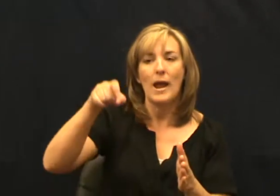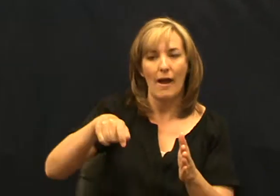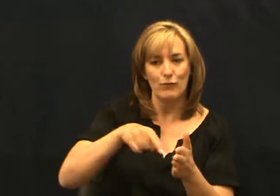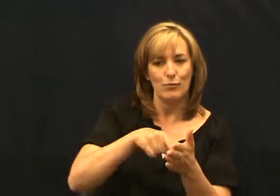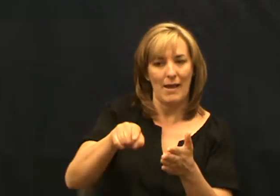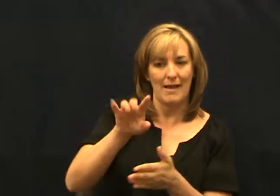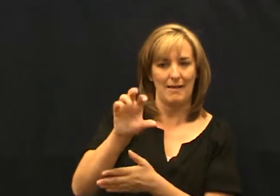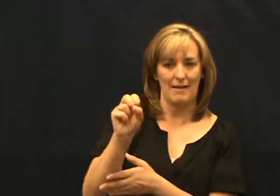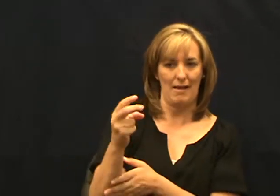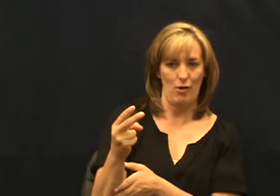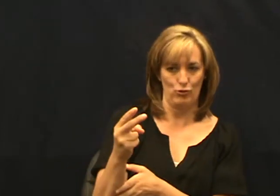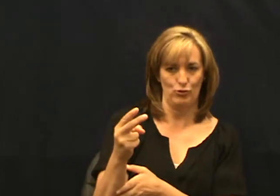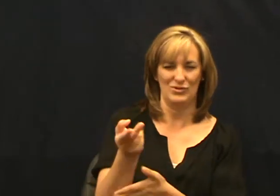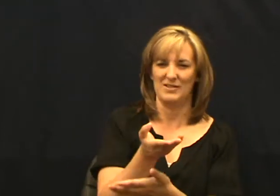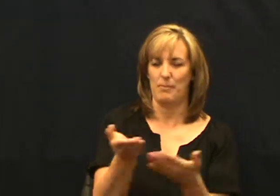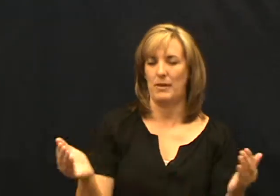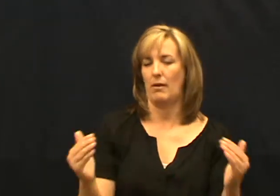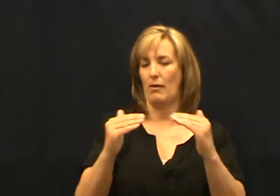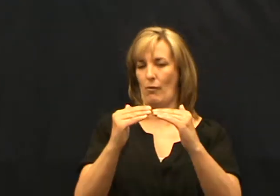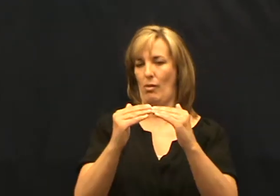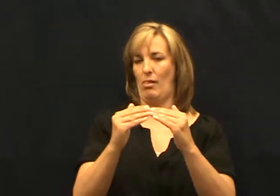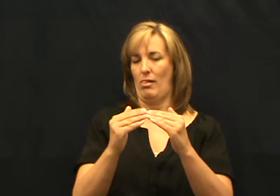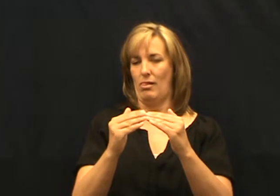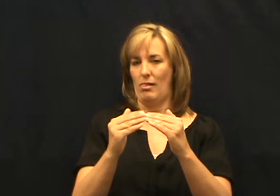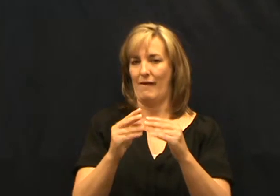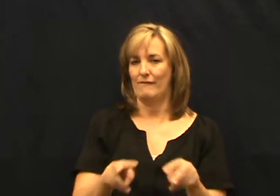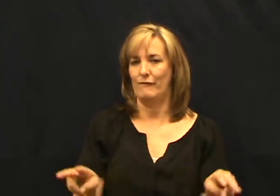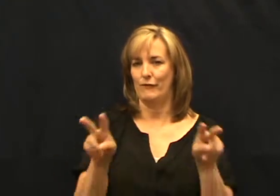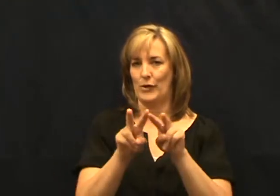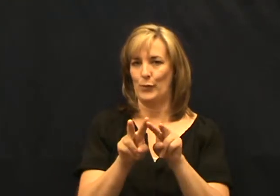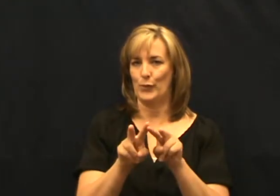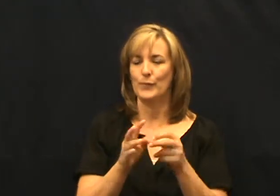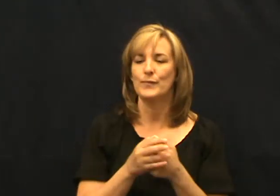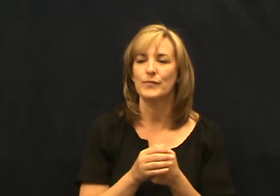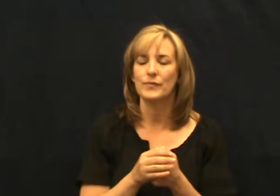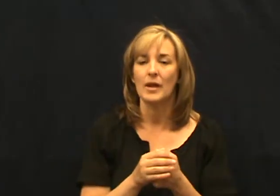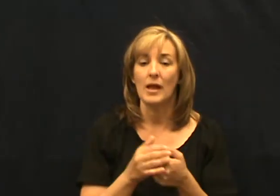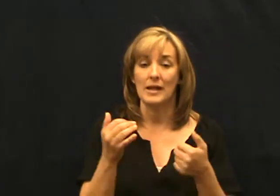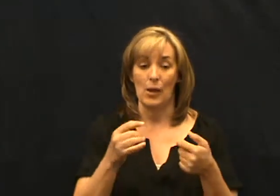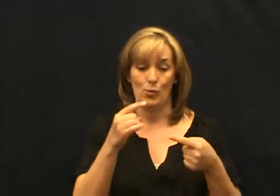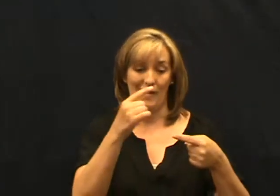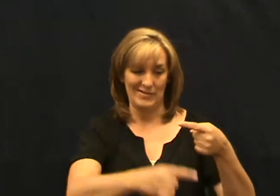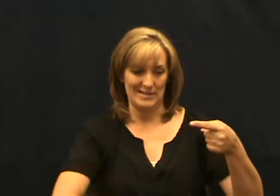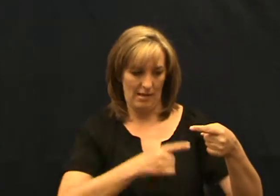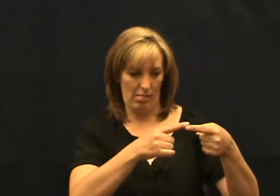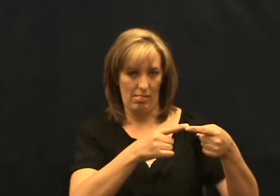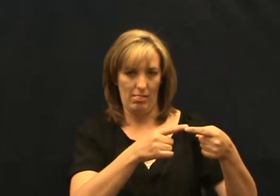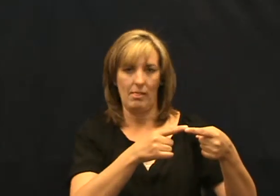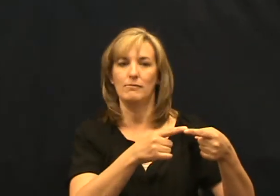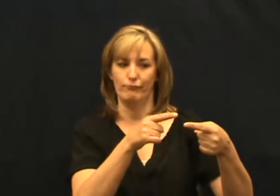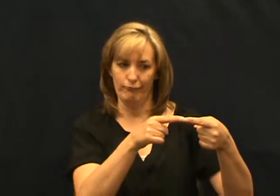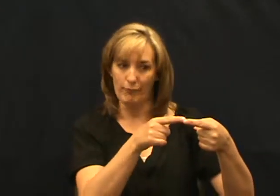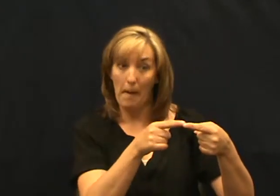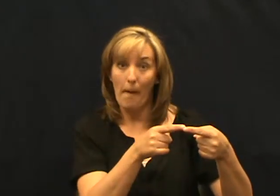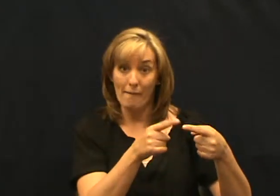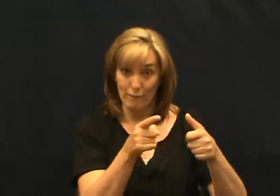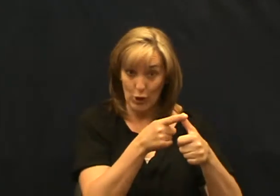of equal value. Now, the cycle goes, we buy goods and services, we pay cash